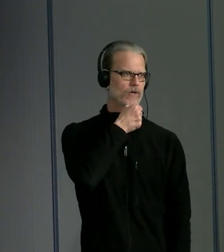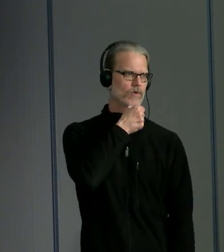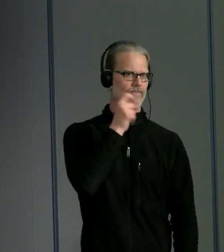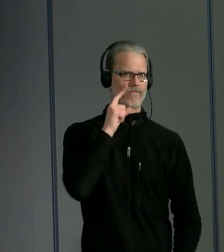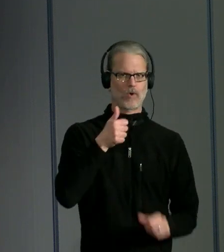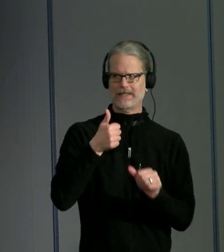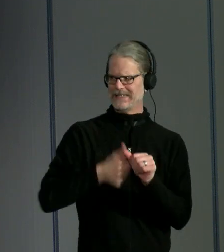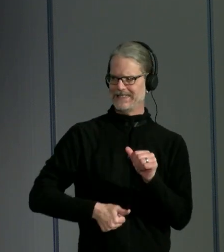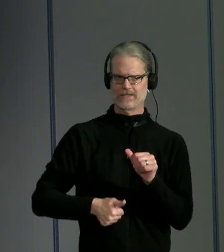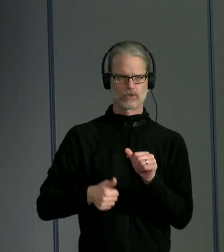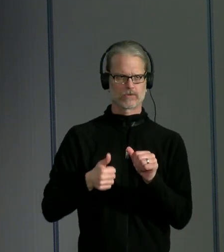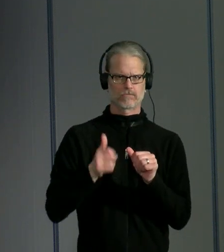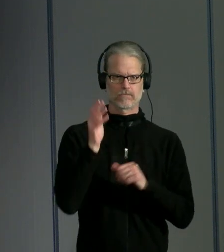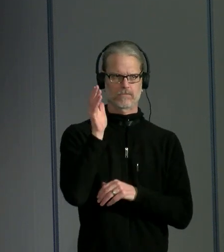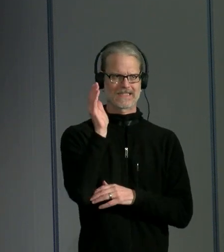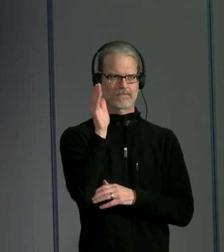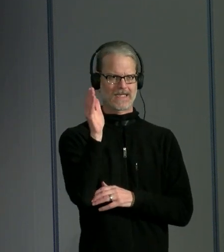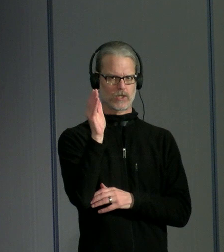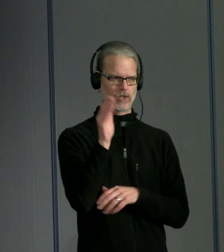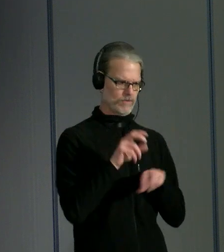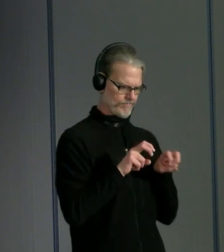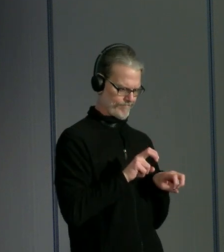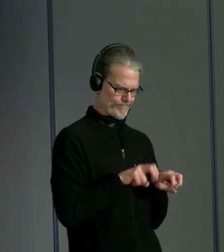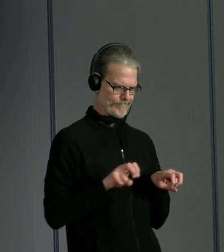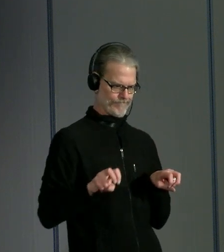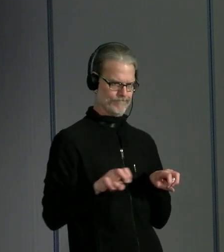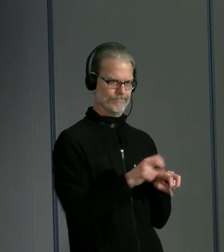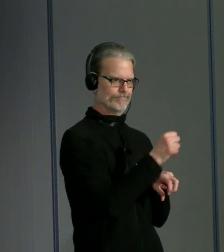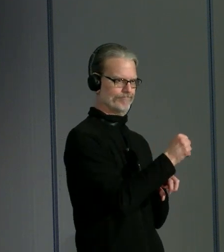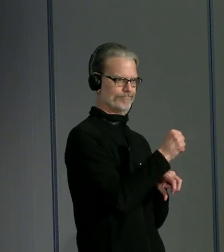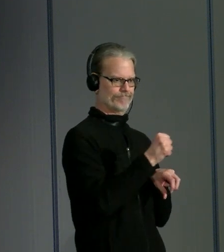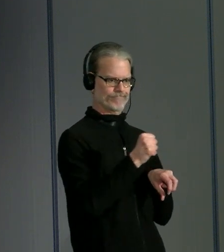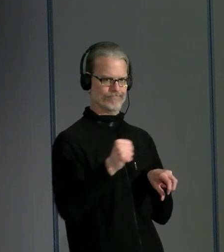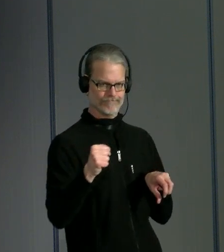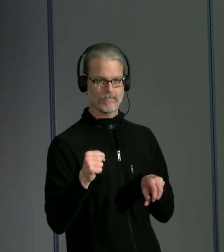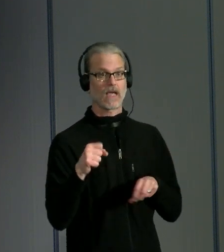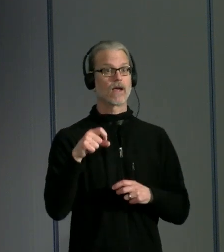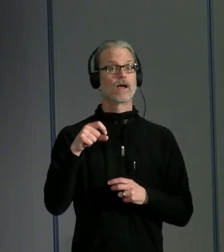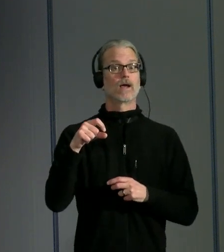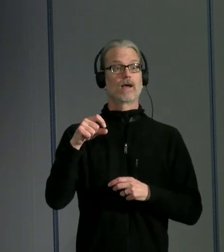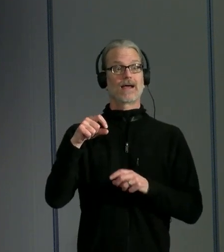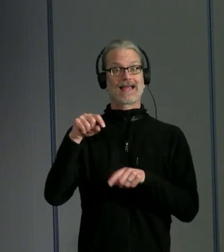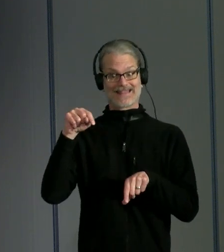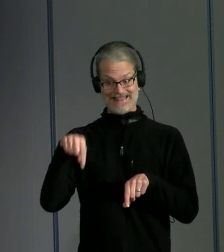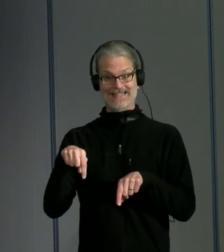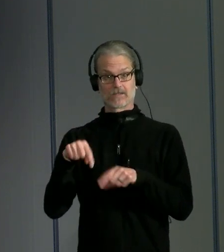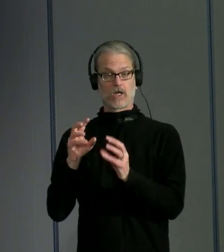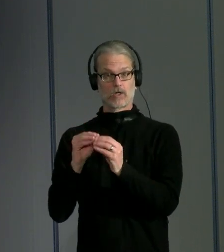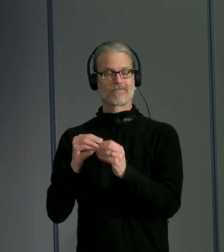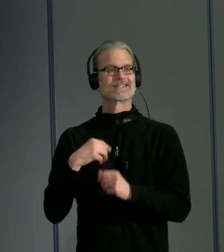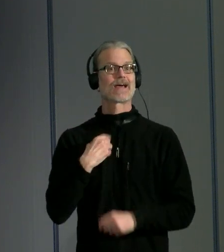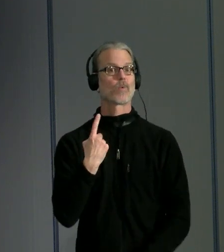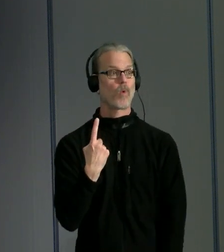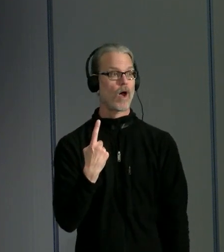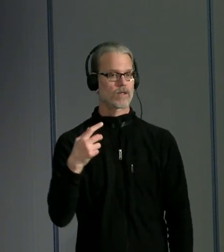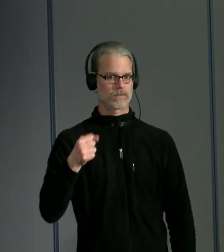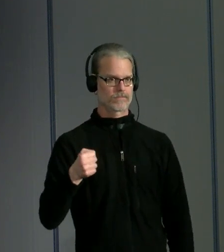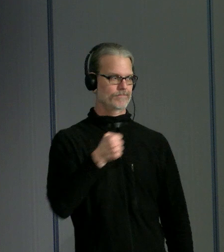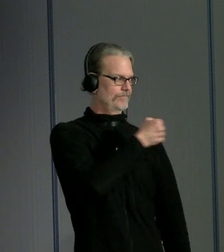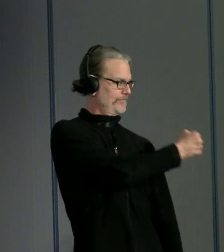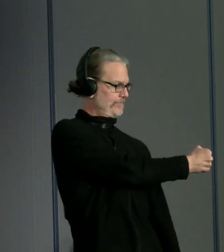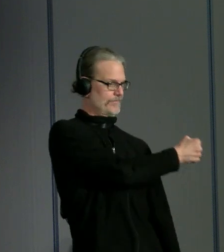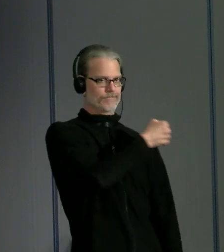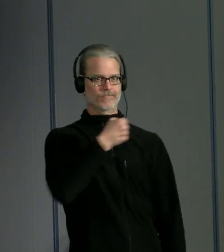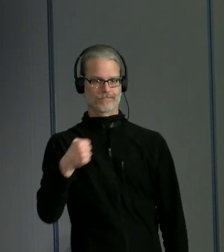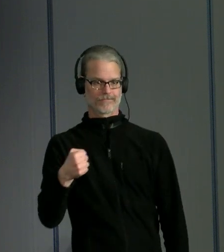each speaker on the panel. At this particular conference, they usually had one, a handheld microphone that they would pass from person